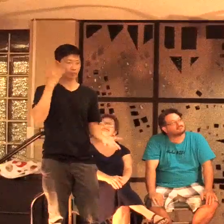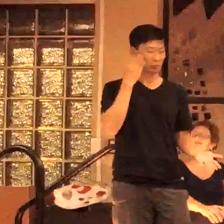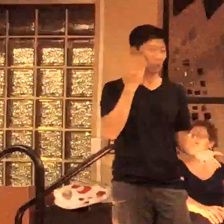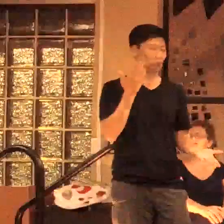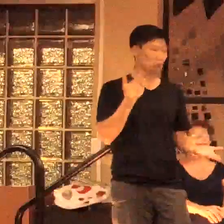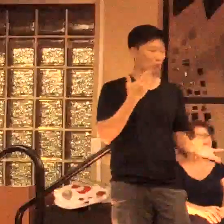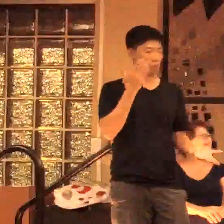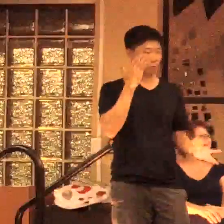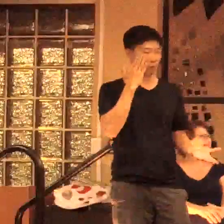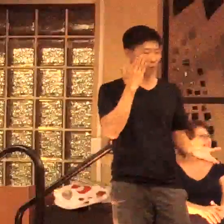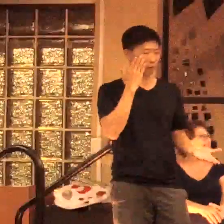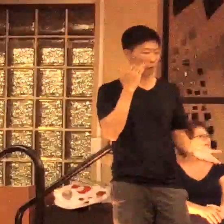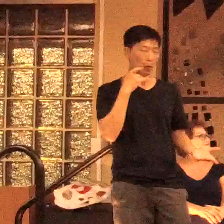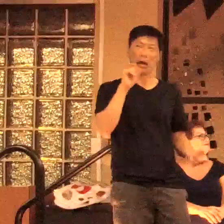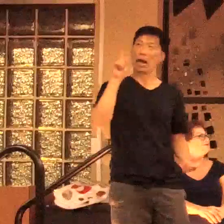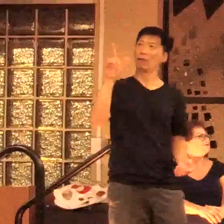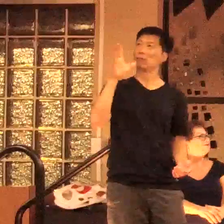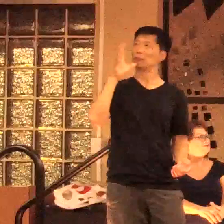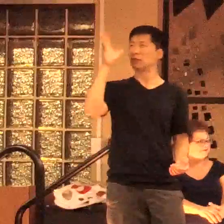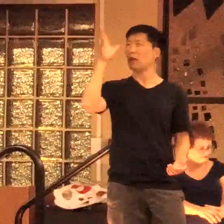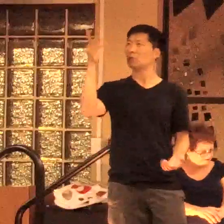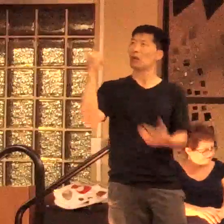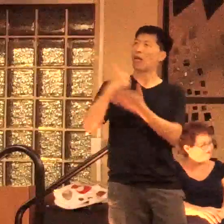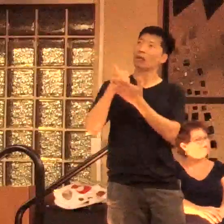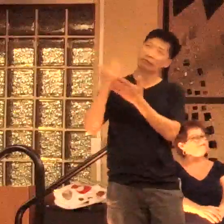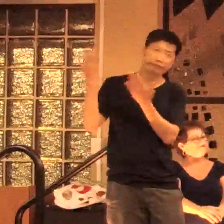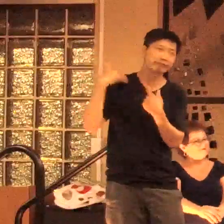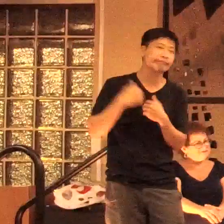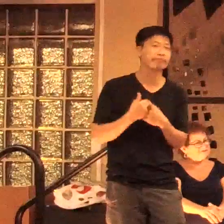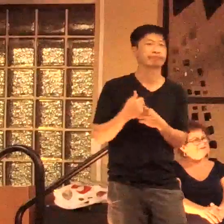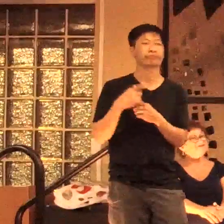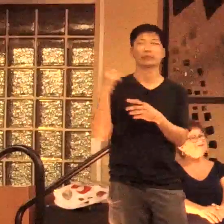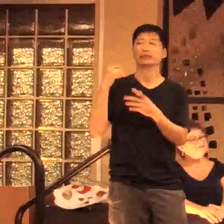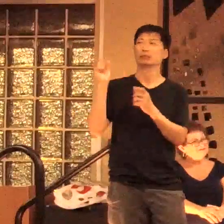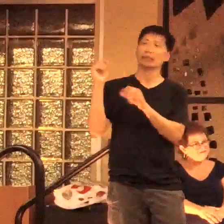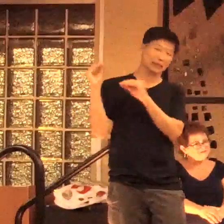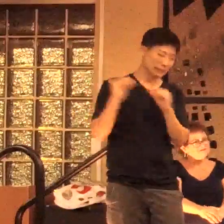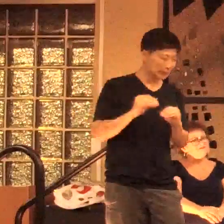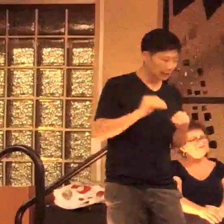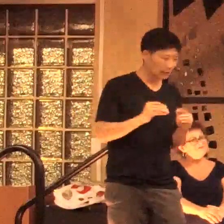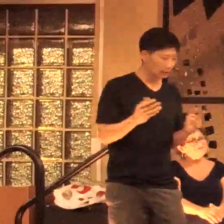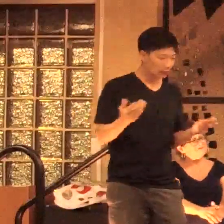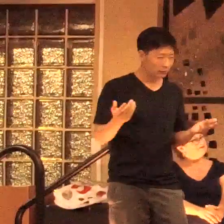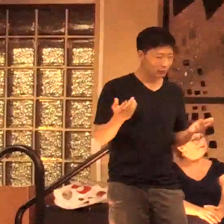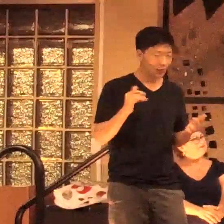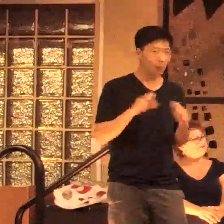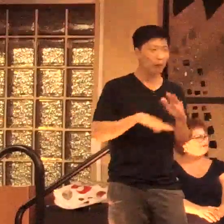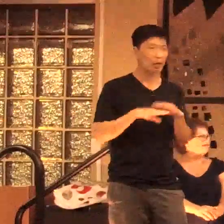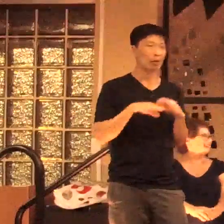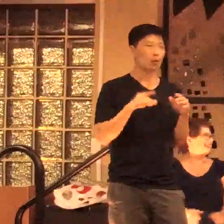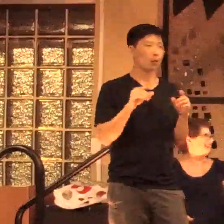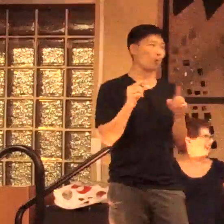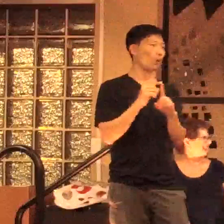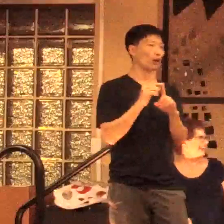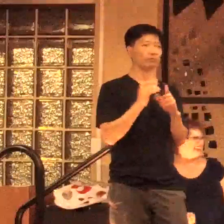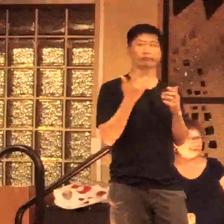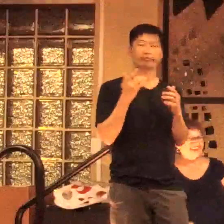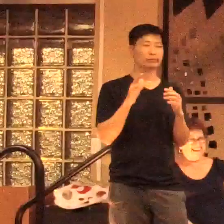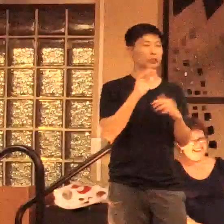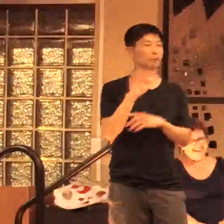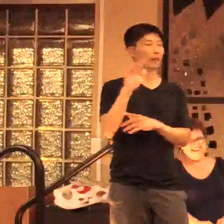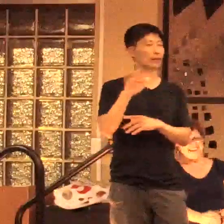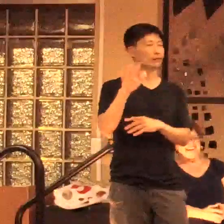It would be good to ask my mom and dad for help to teach them the basic words and the basic